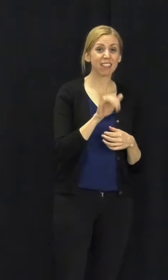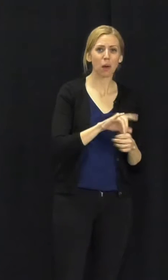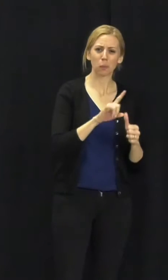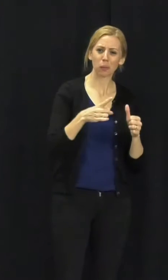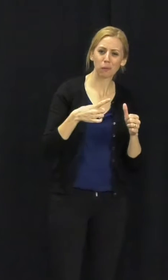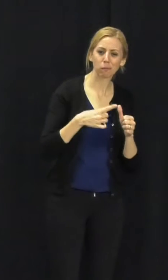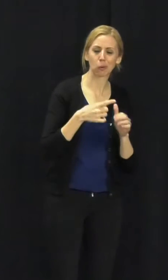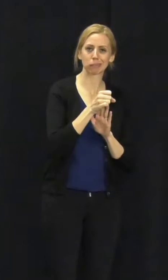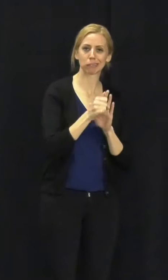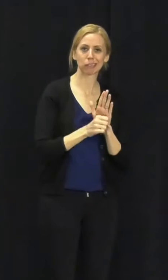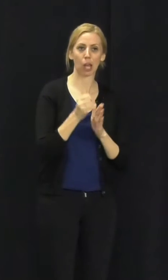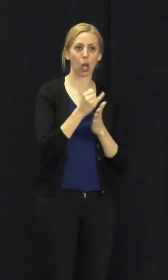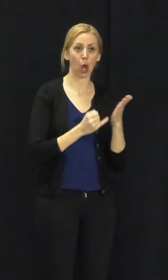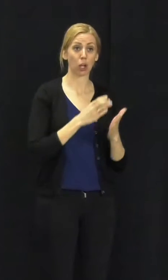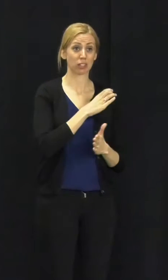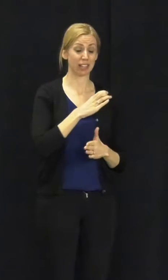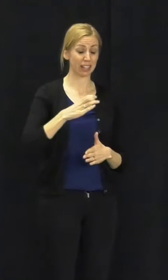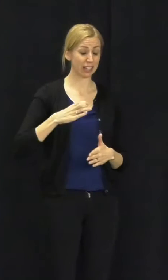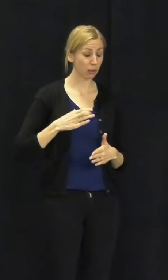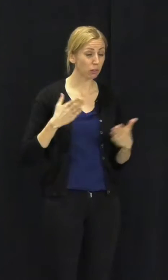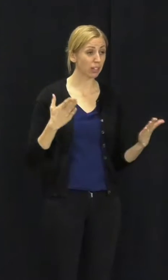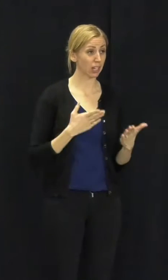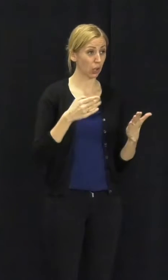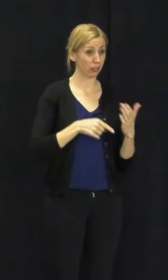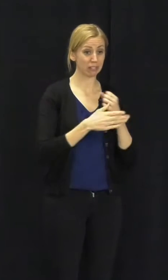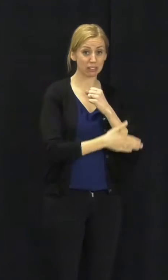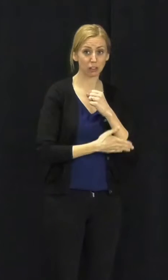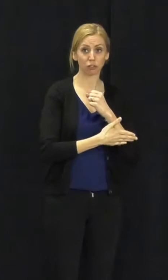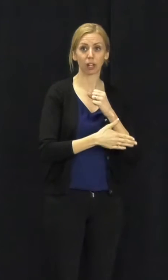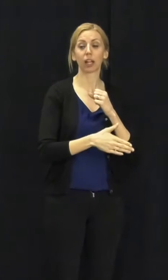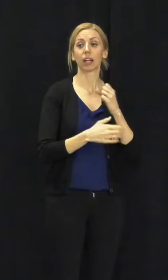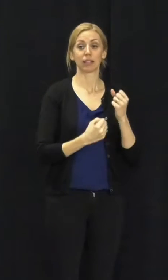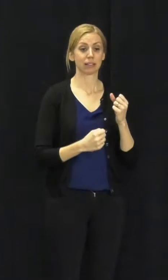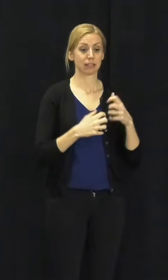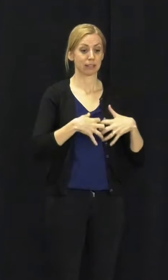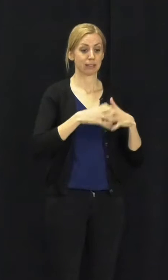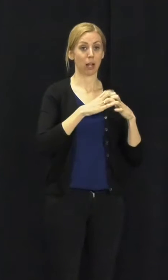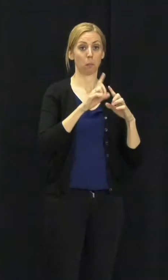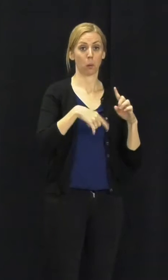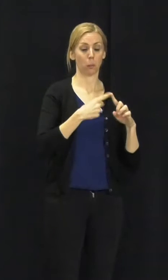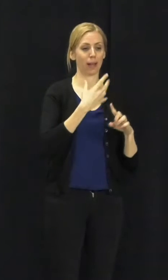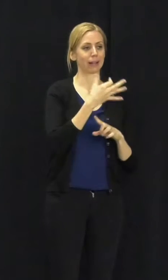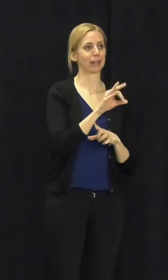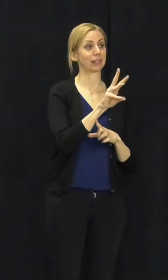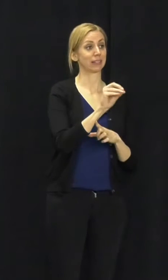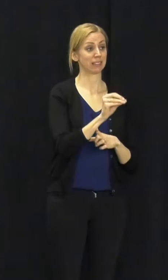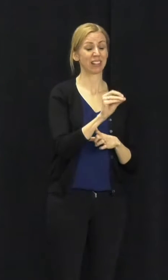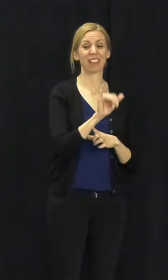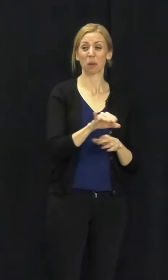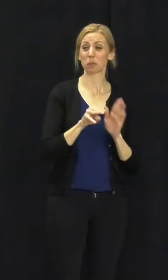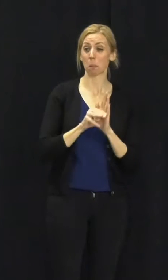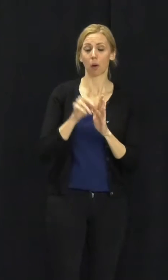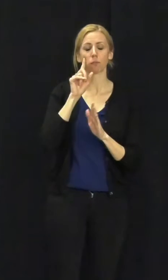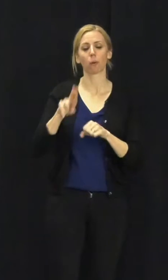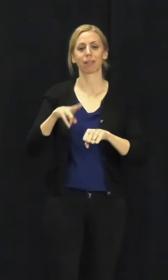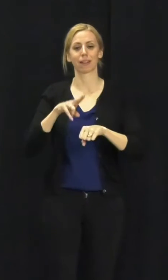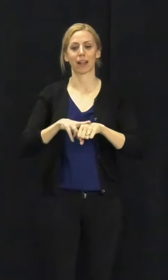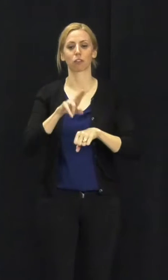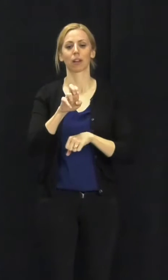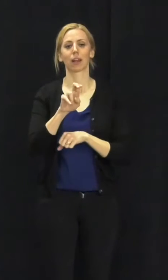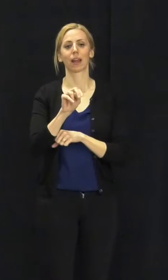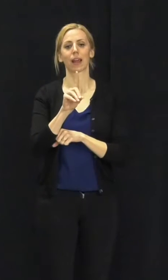would not be adequately addressed in the cultural plan. We are so new that we don't even have a website yet, so